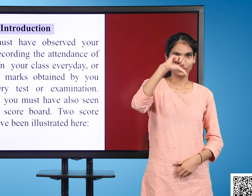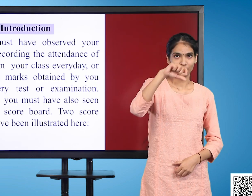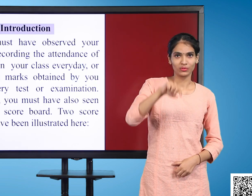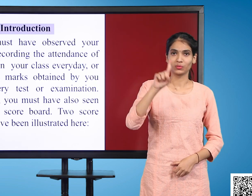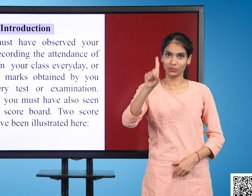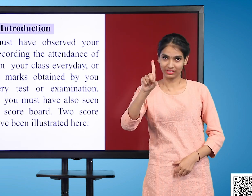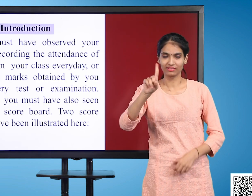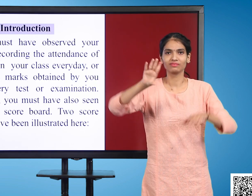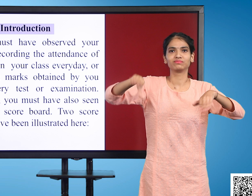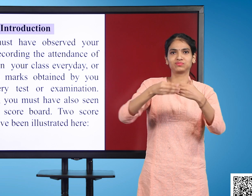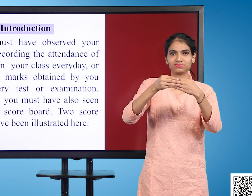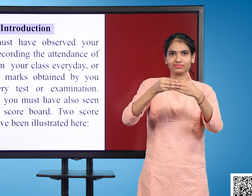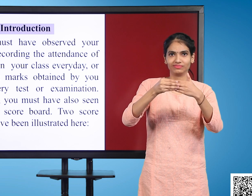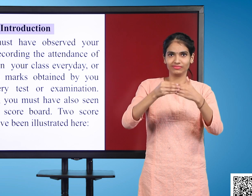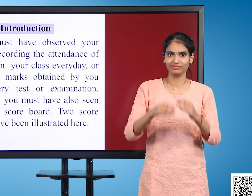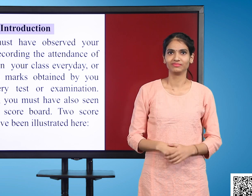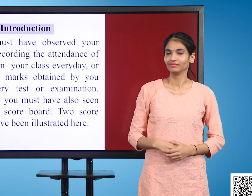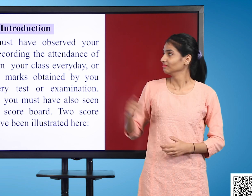9.1 Introduction.